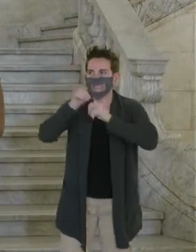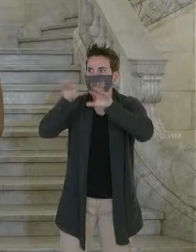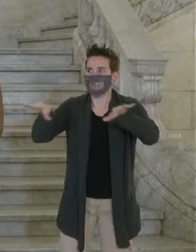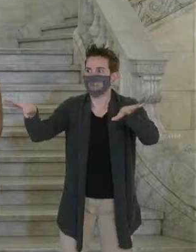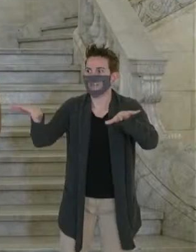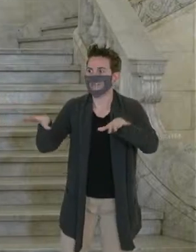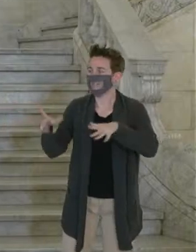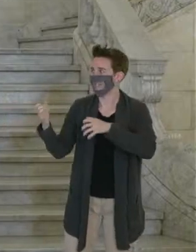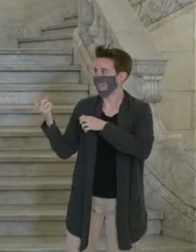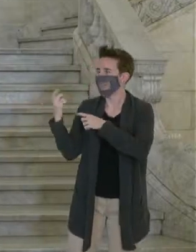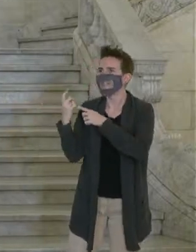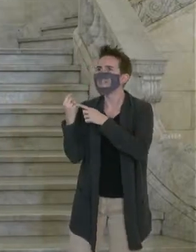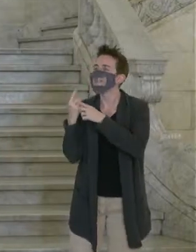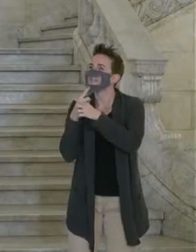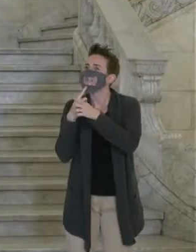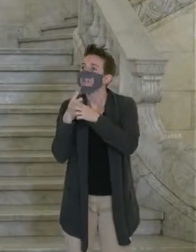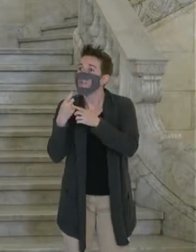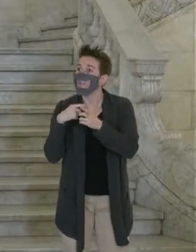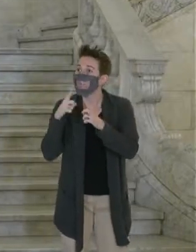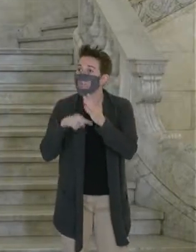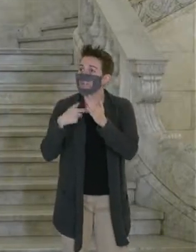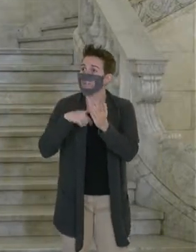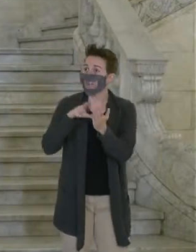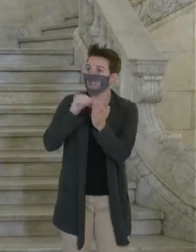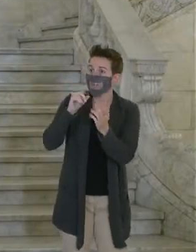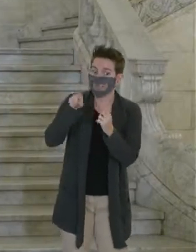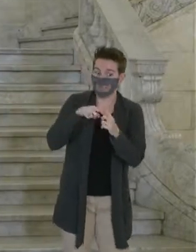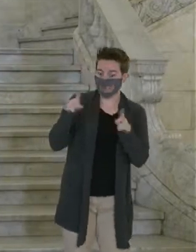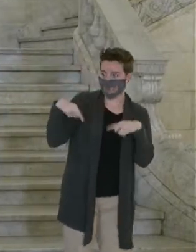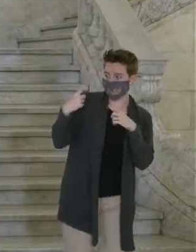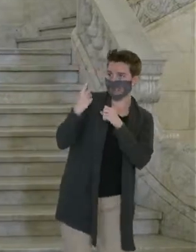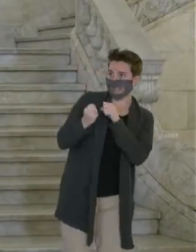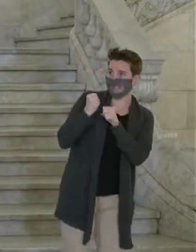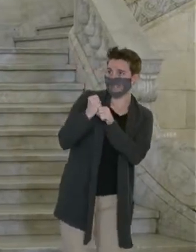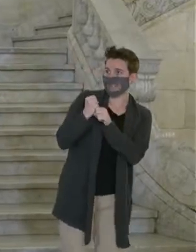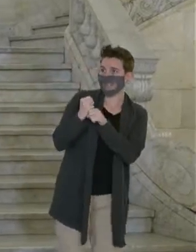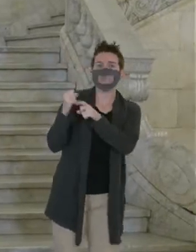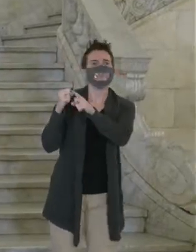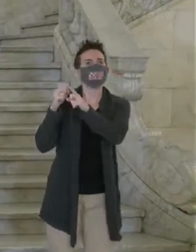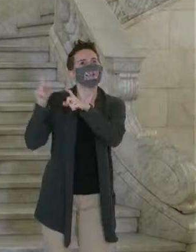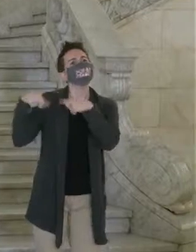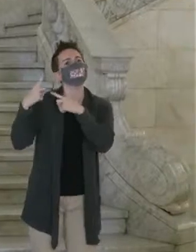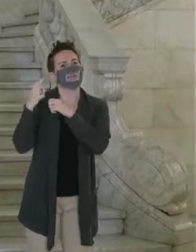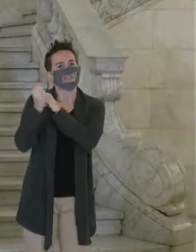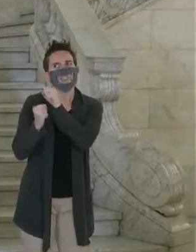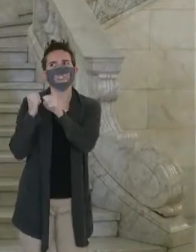Want to answer that? What have we learned about this past year?